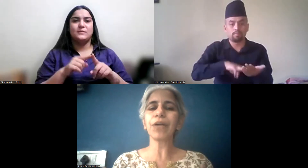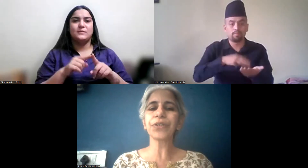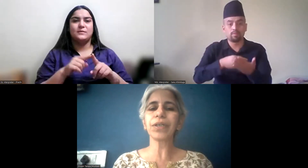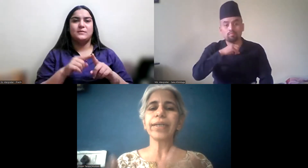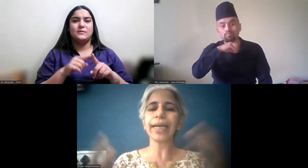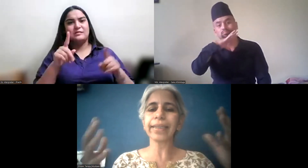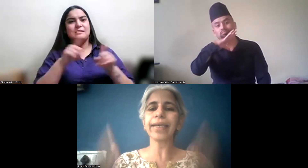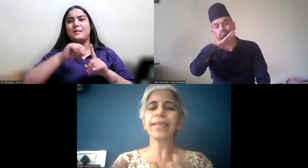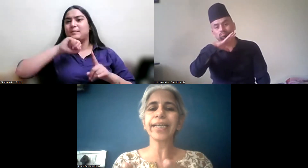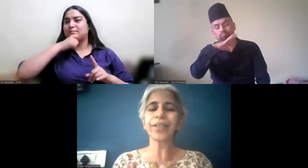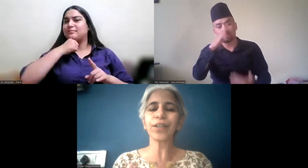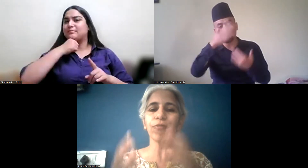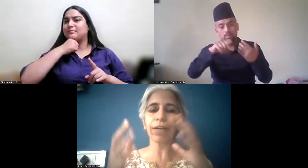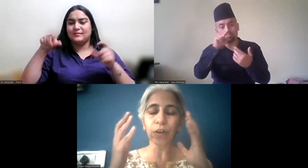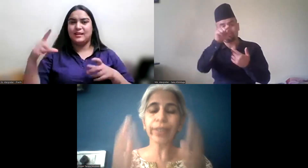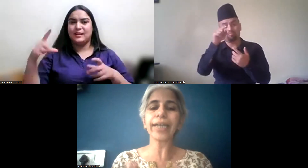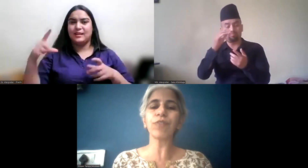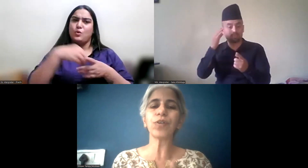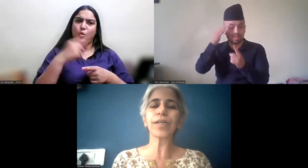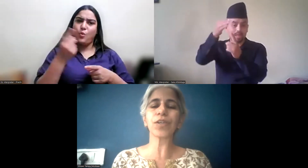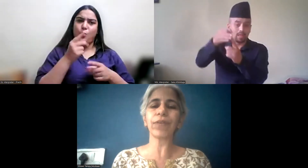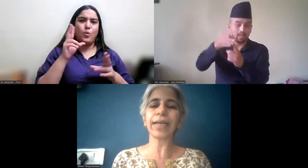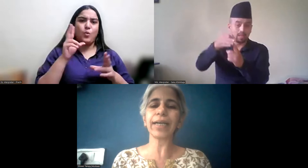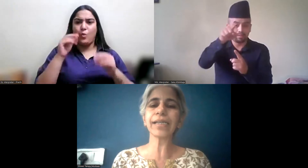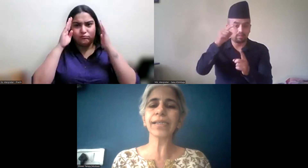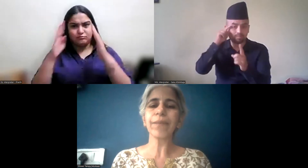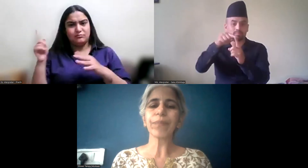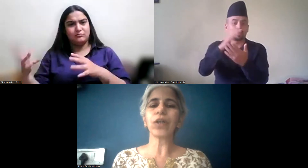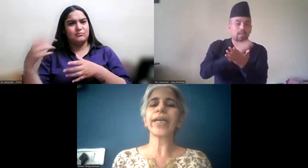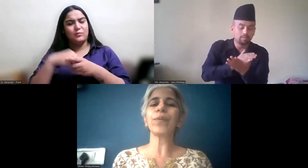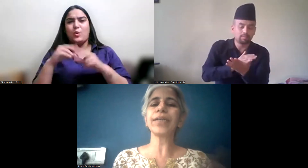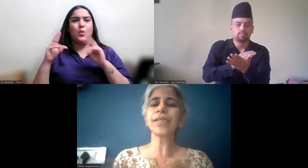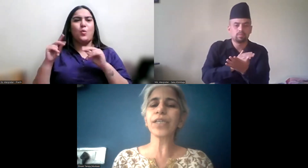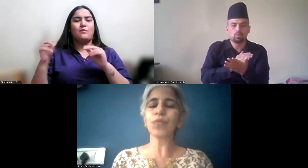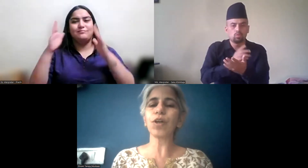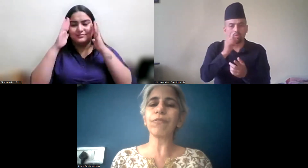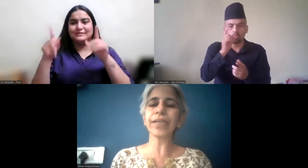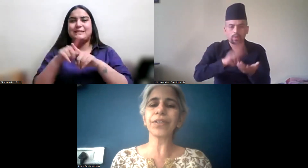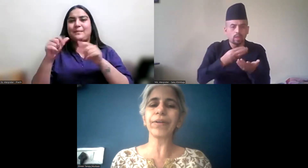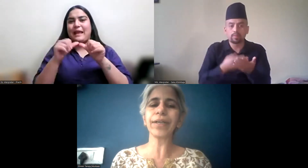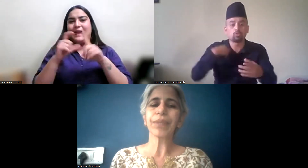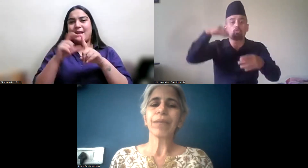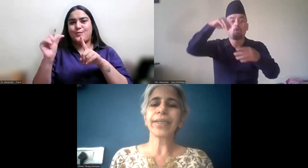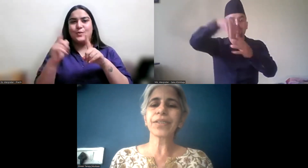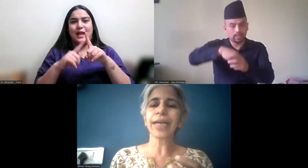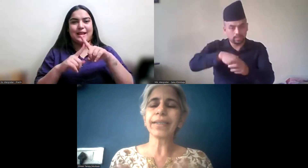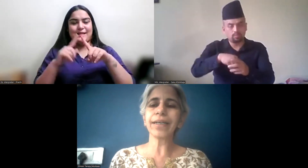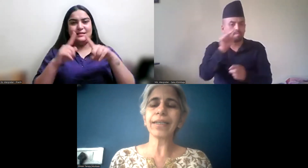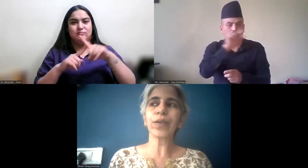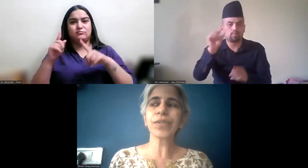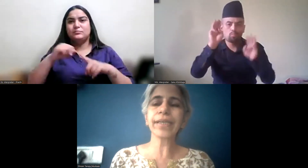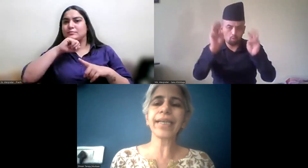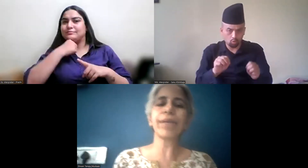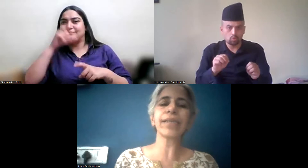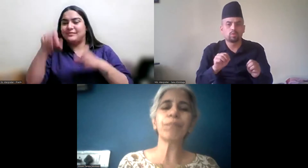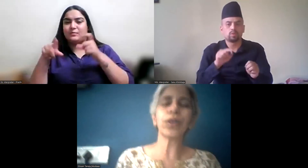about children and they are the center of or they are the focus of adults, or that we are just involving children, but it's rather that